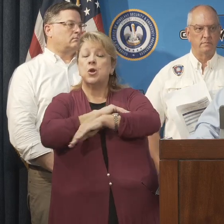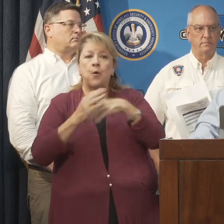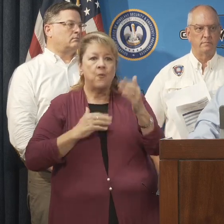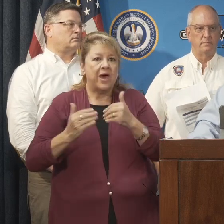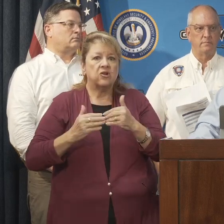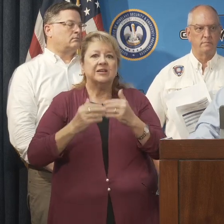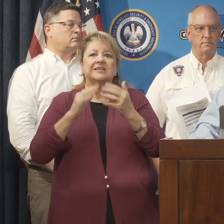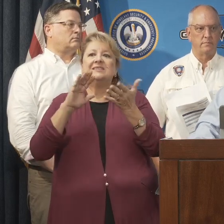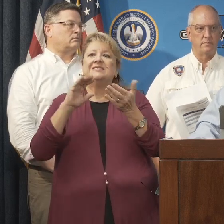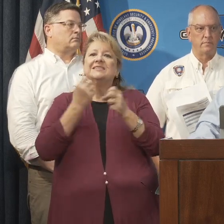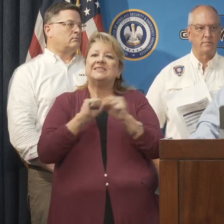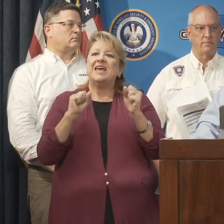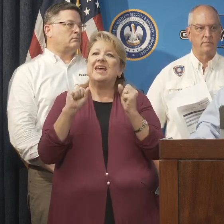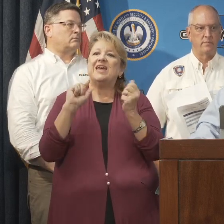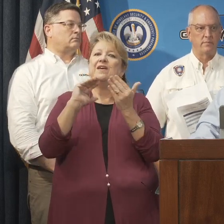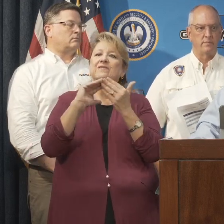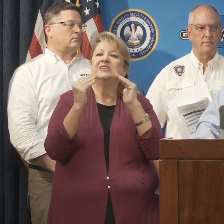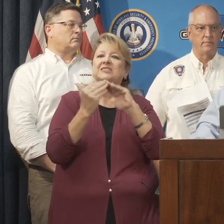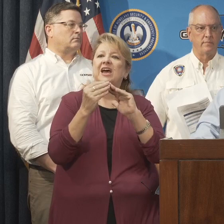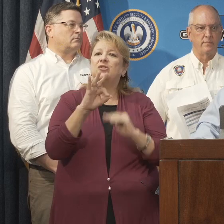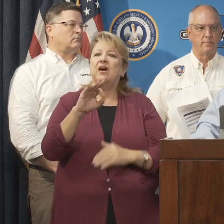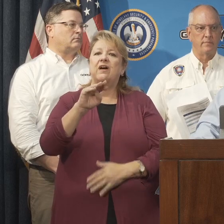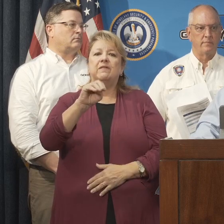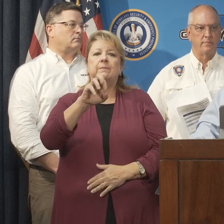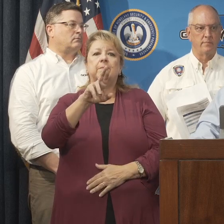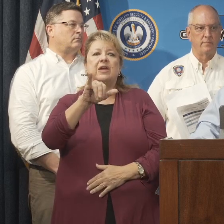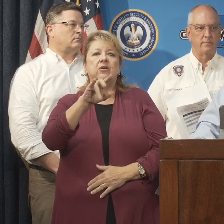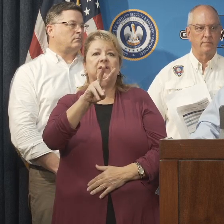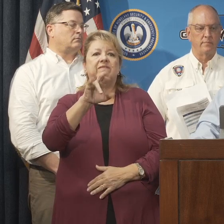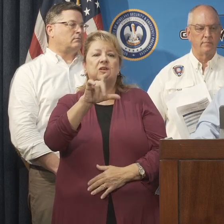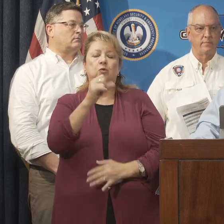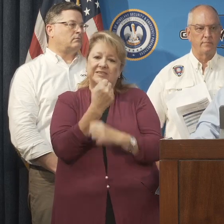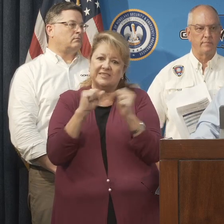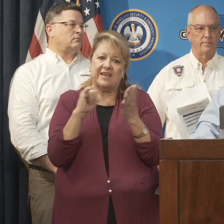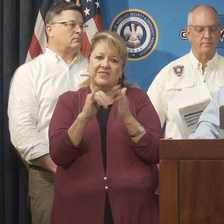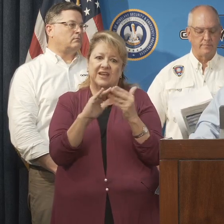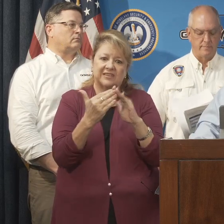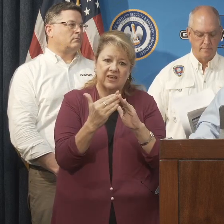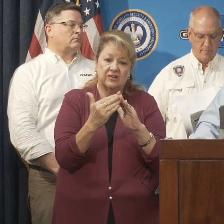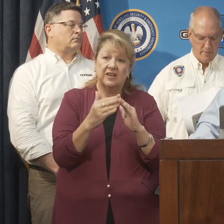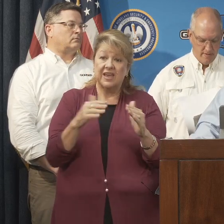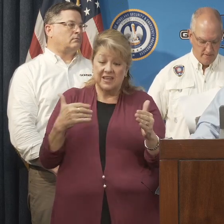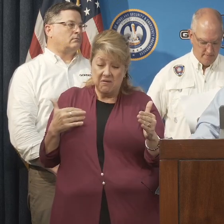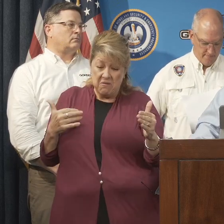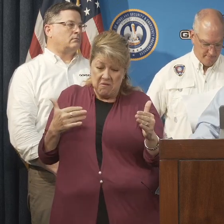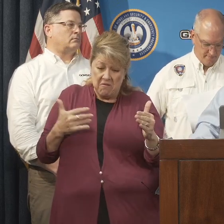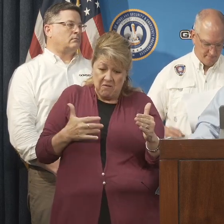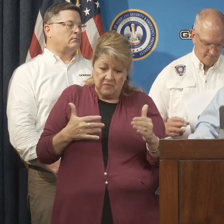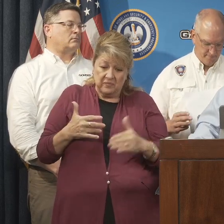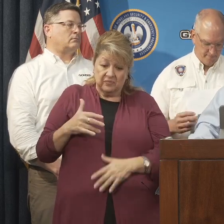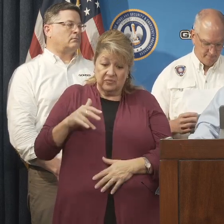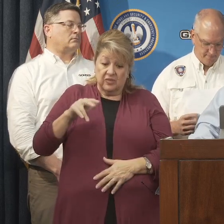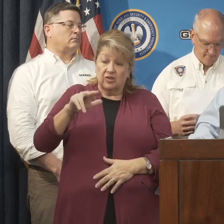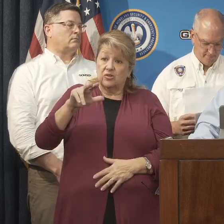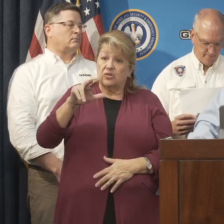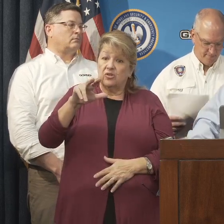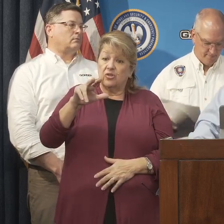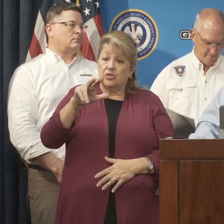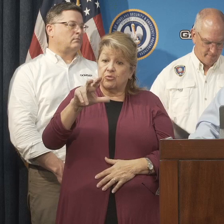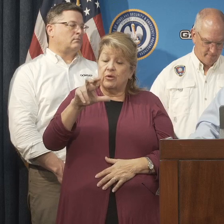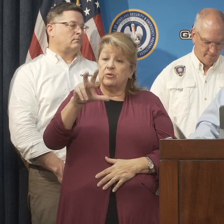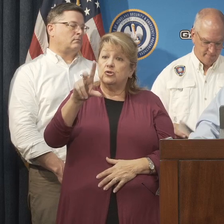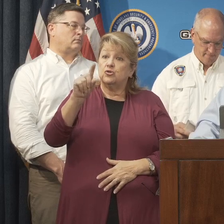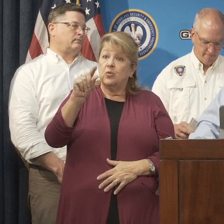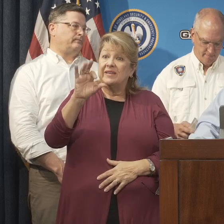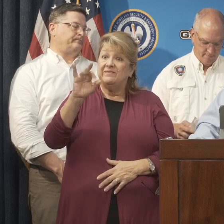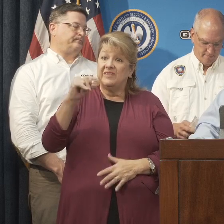town. It got within 3,200 feet of Maryville. And the men and the women, you know, initially our local fire departments, our volunteer fire